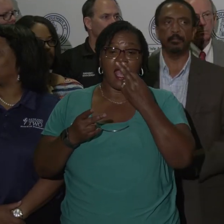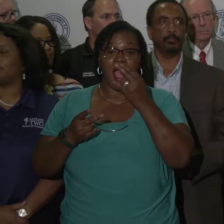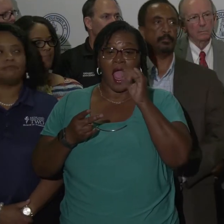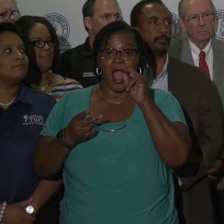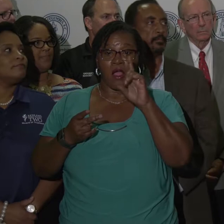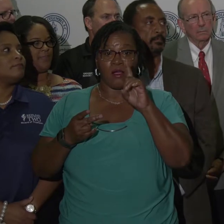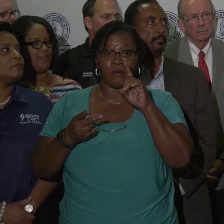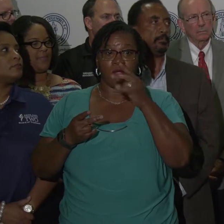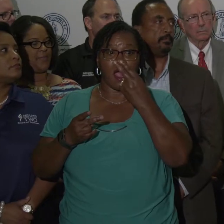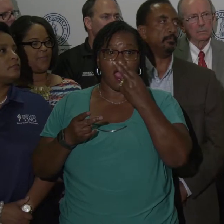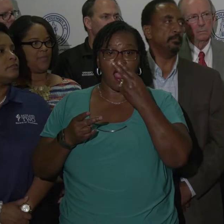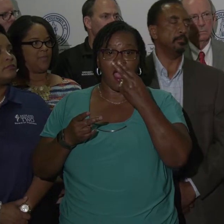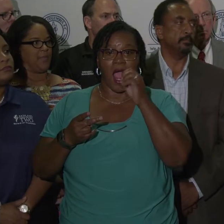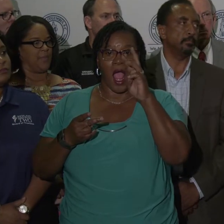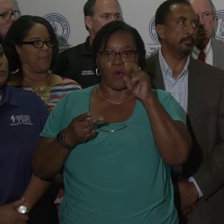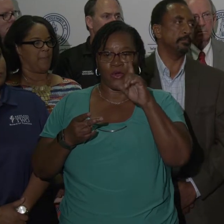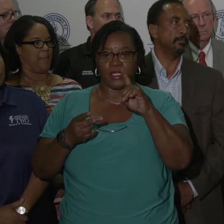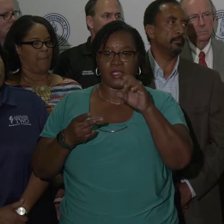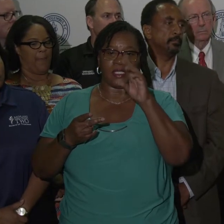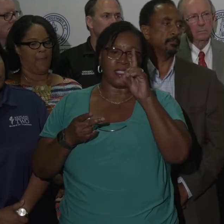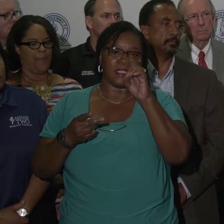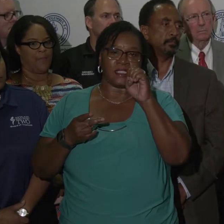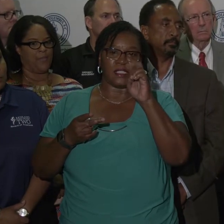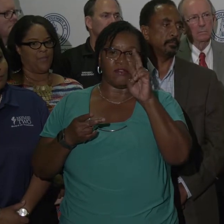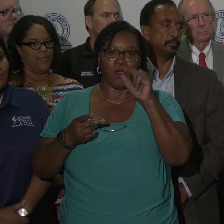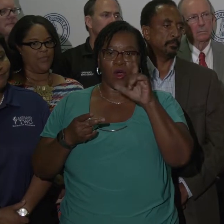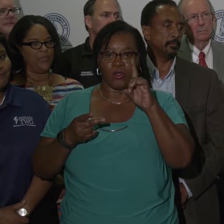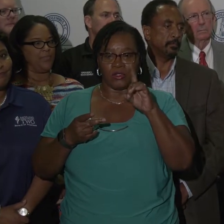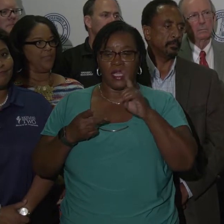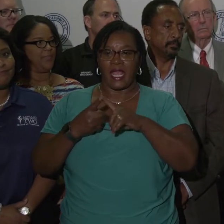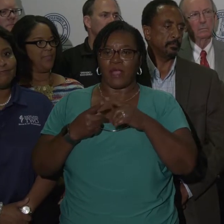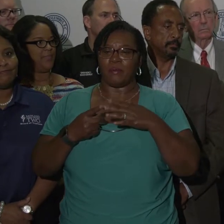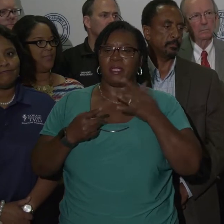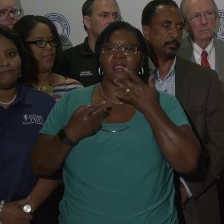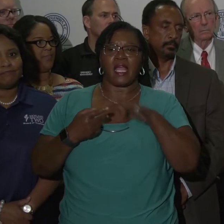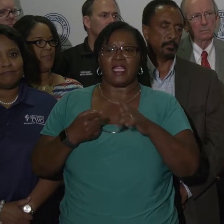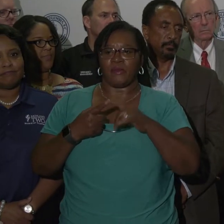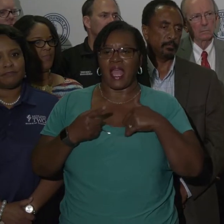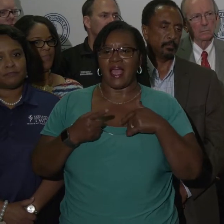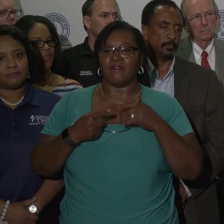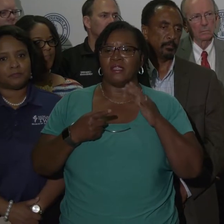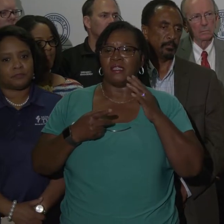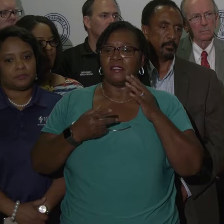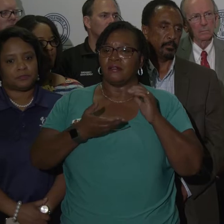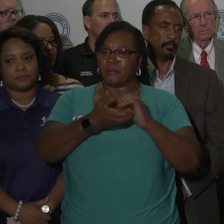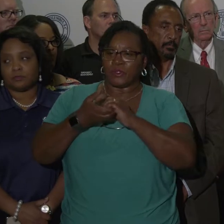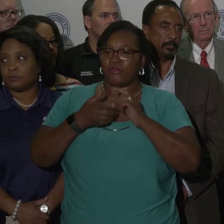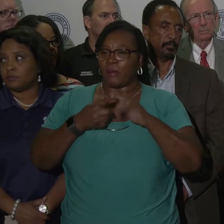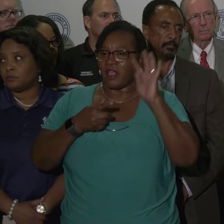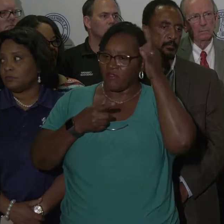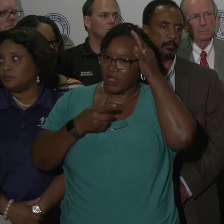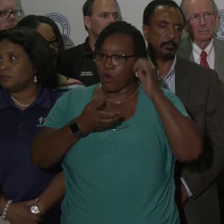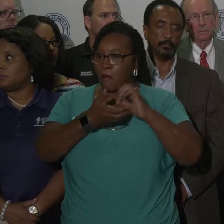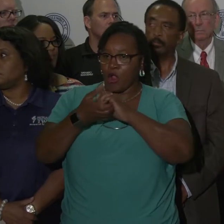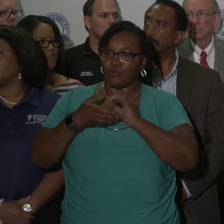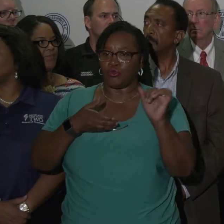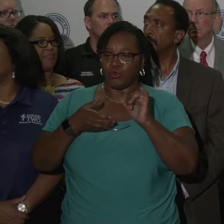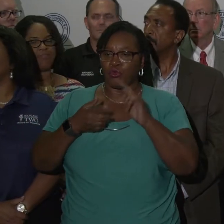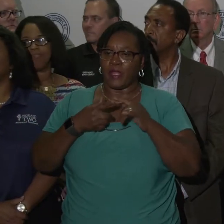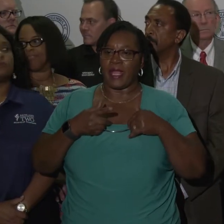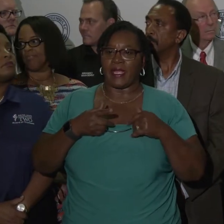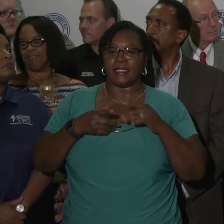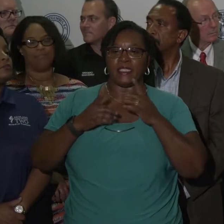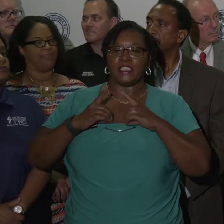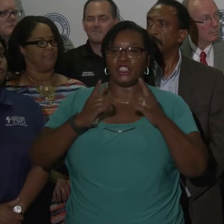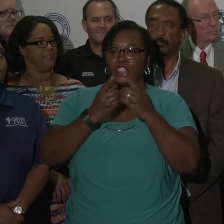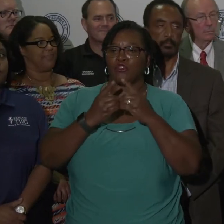here. We've been blessed to have incredible support and leadership from our federal partners as well. I have Senator Graham's district representative